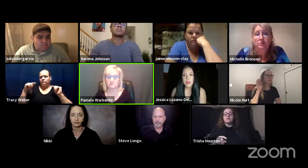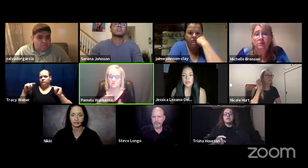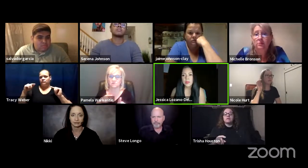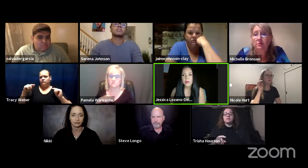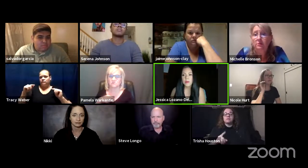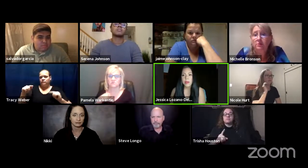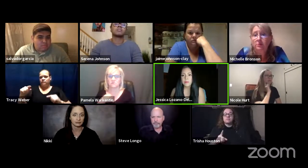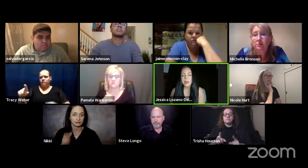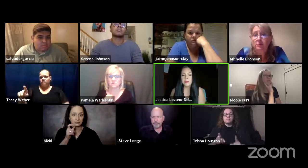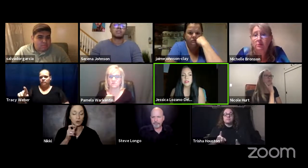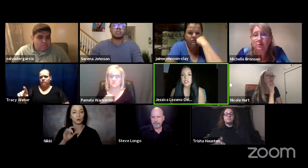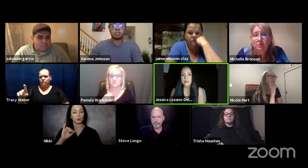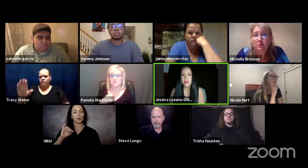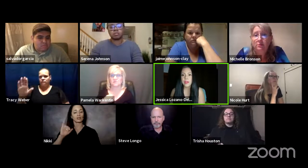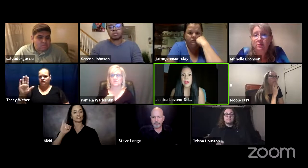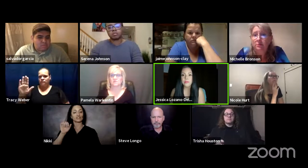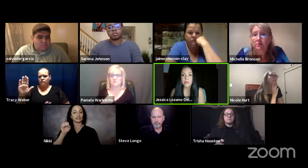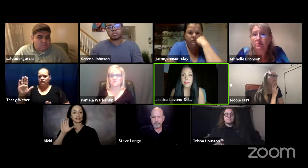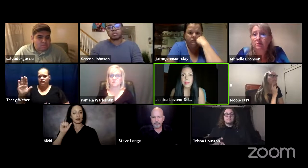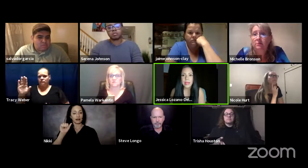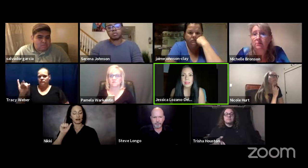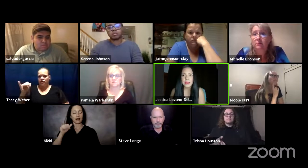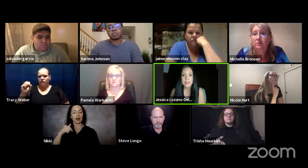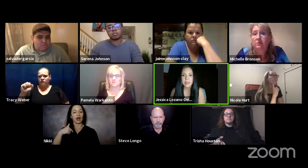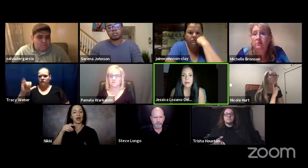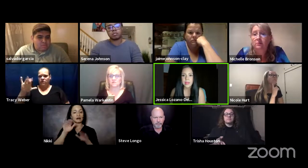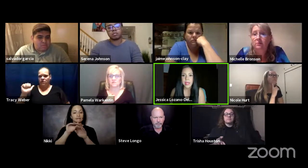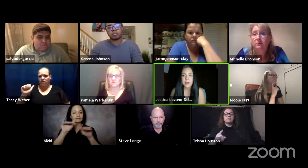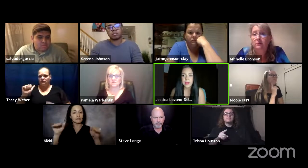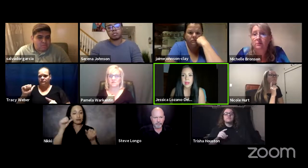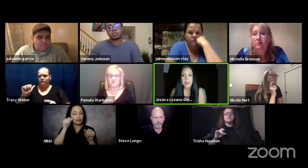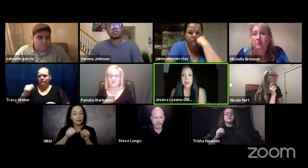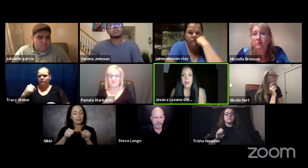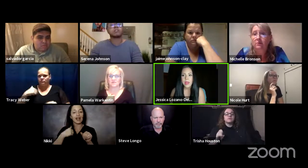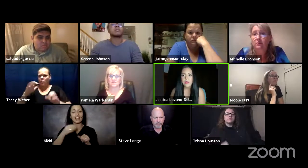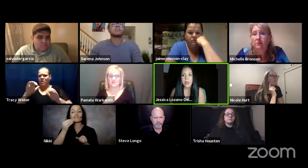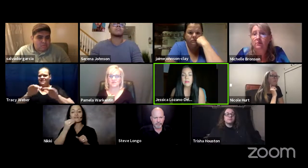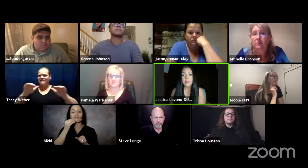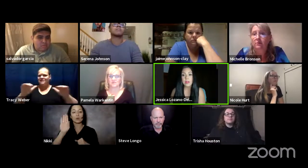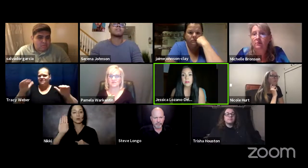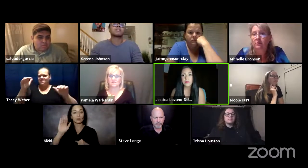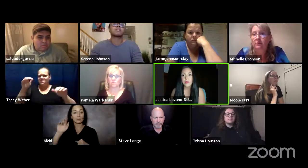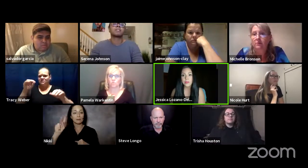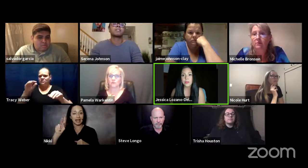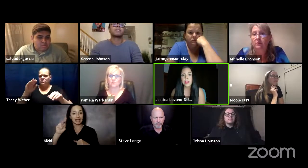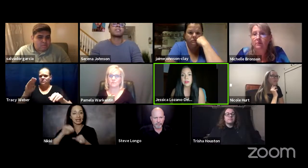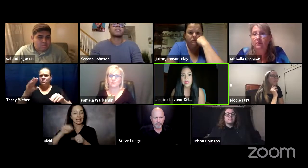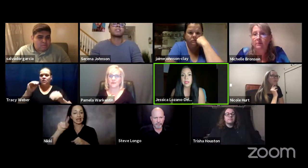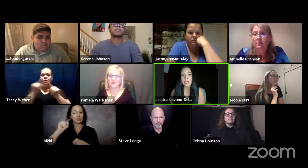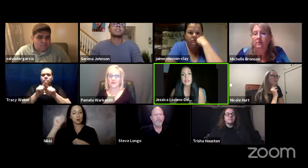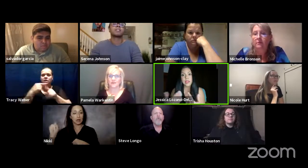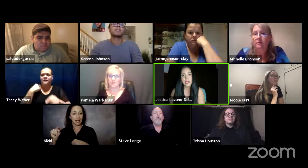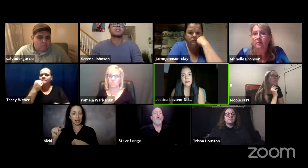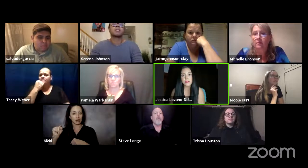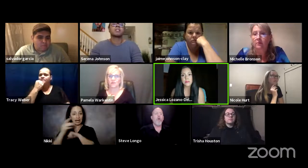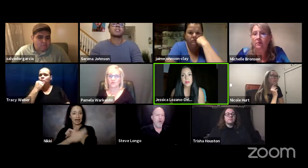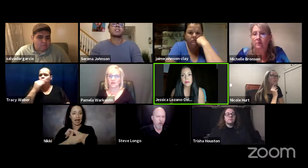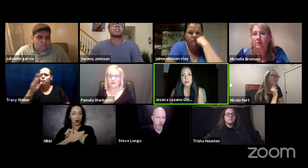I just want to remind people too that we have food banks in Tulare County, and they have a lot of food that they need to get out to people,